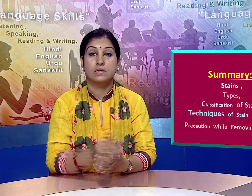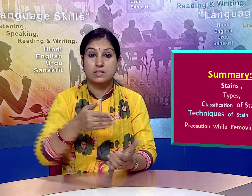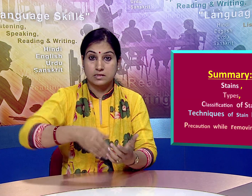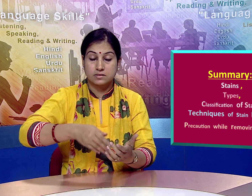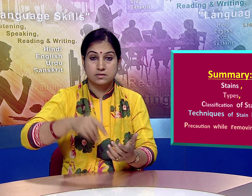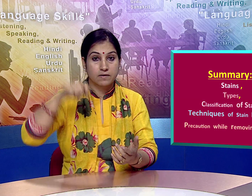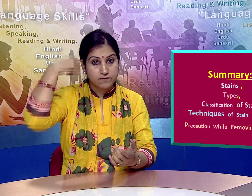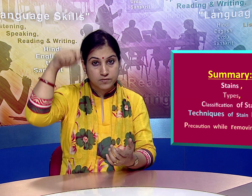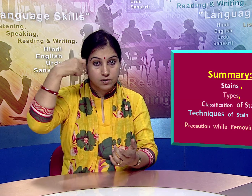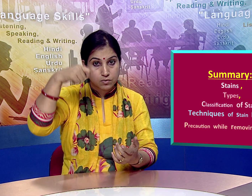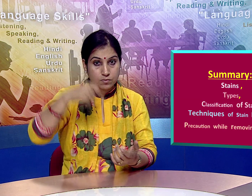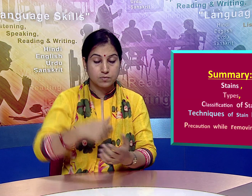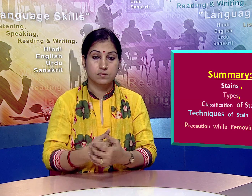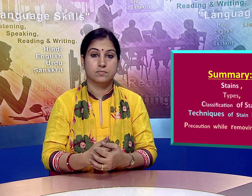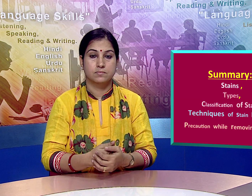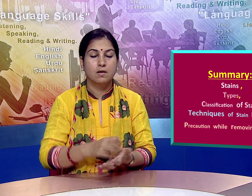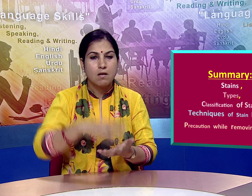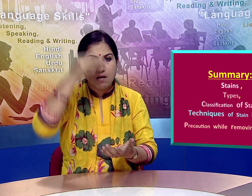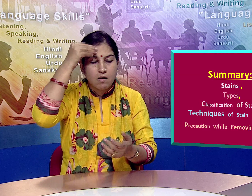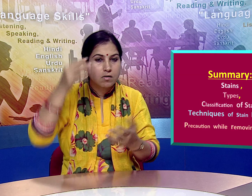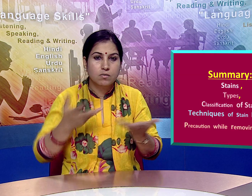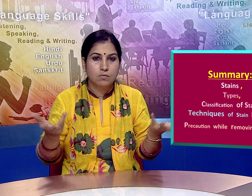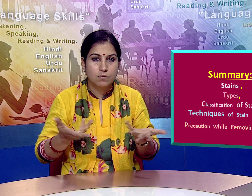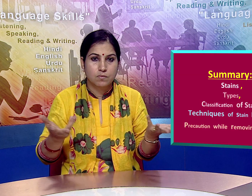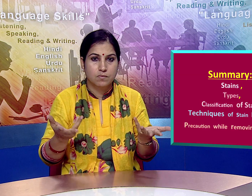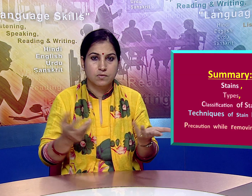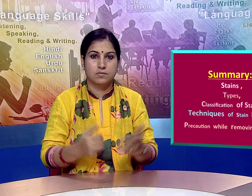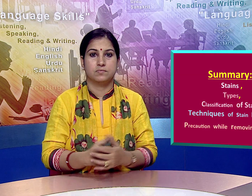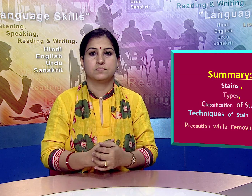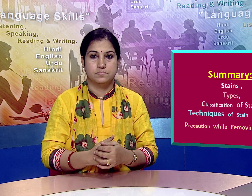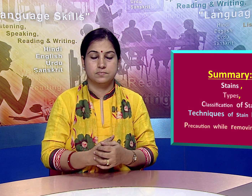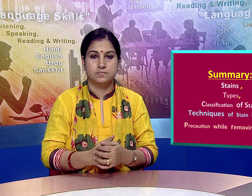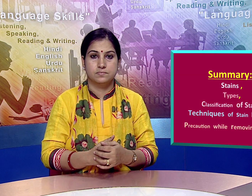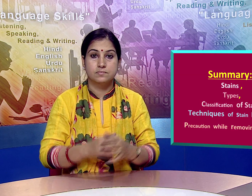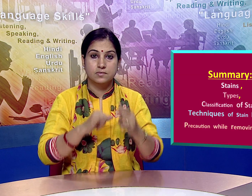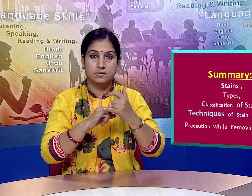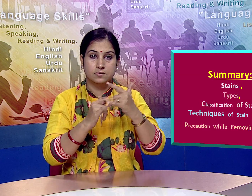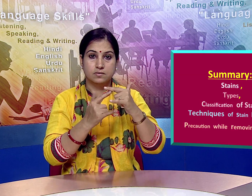in this lesson, we have understood about the stain,